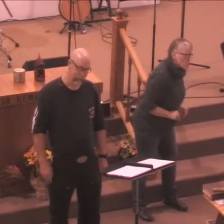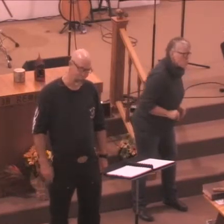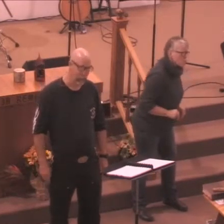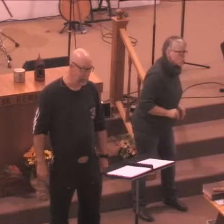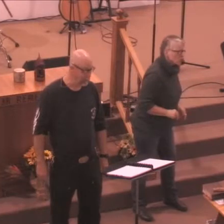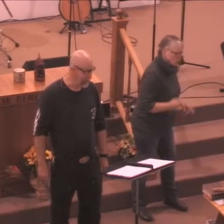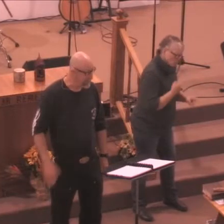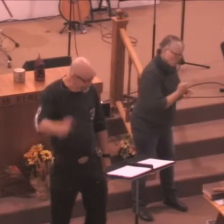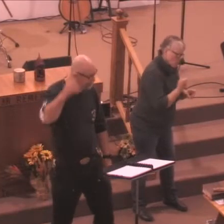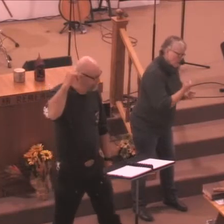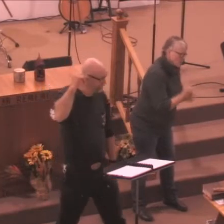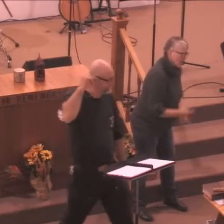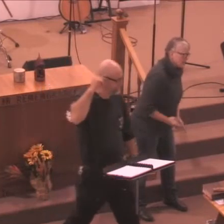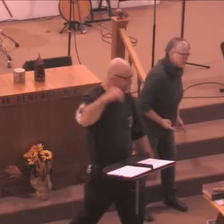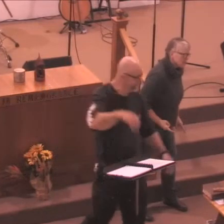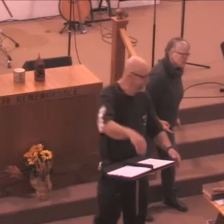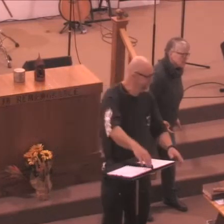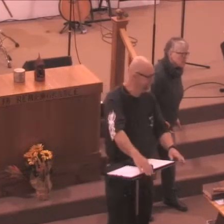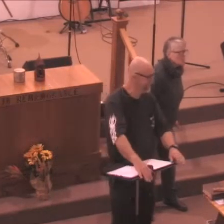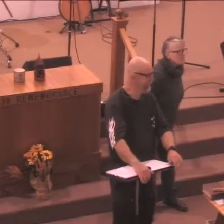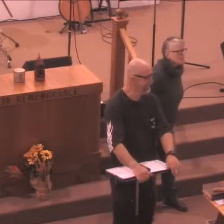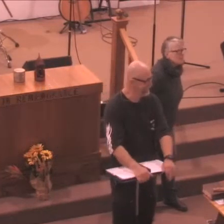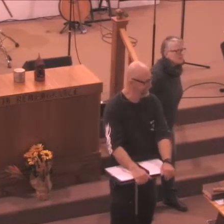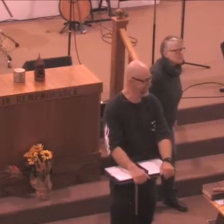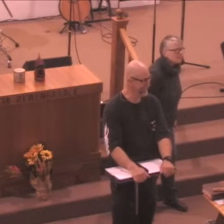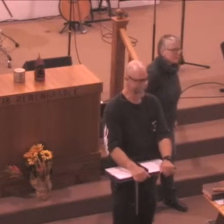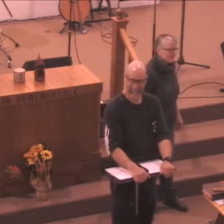You're just joking me, right?"